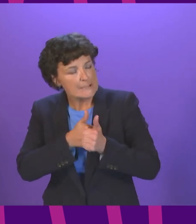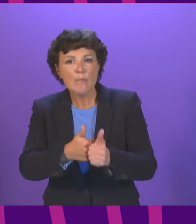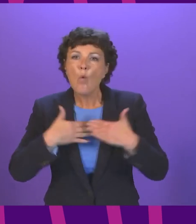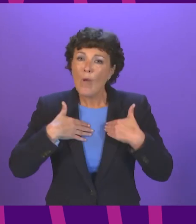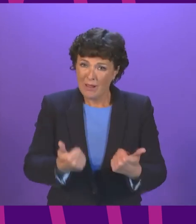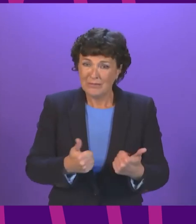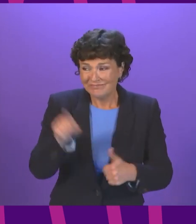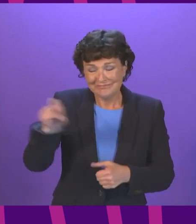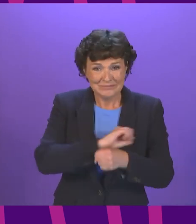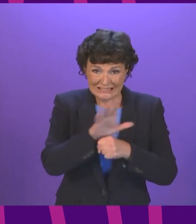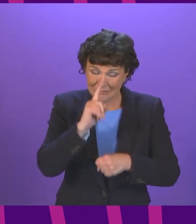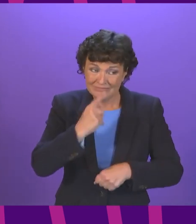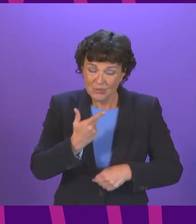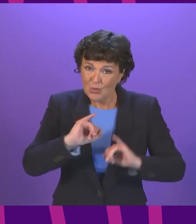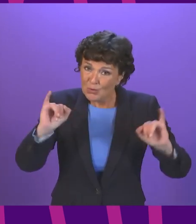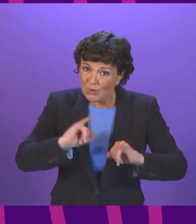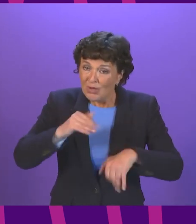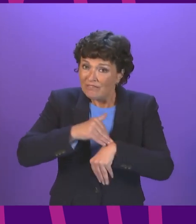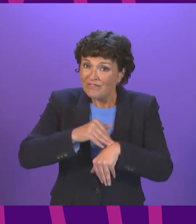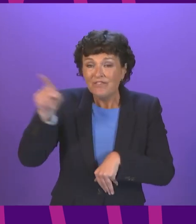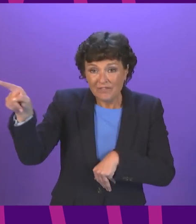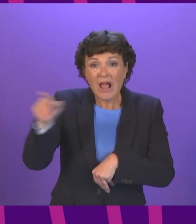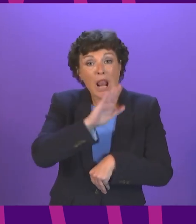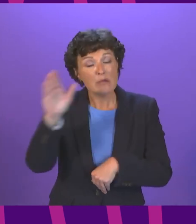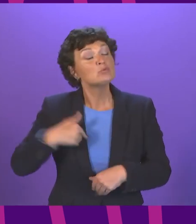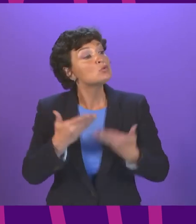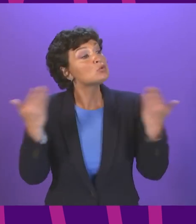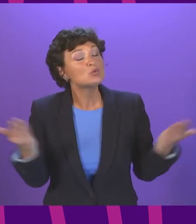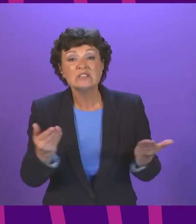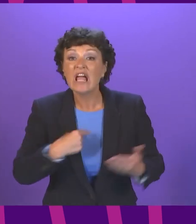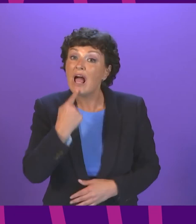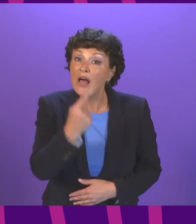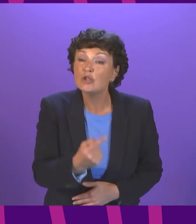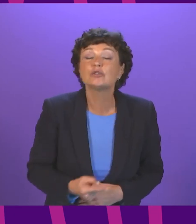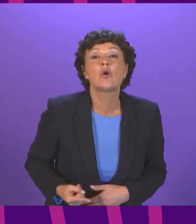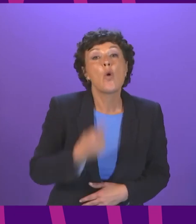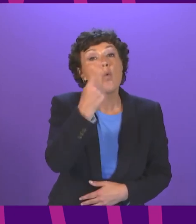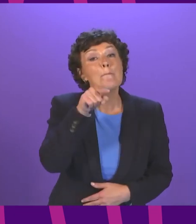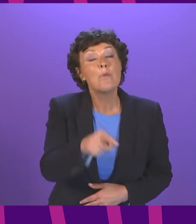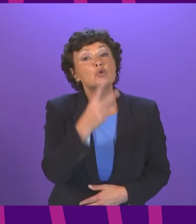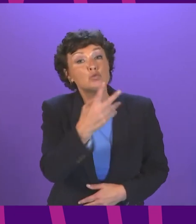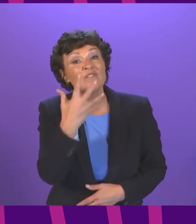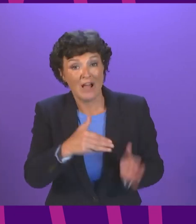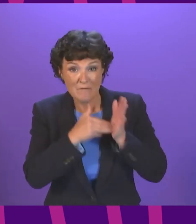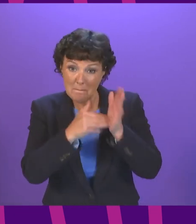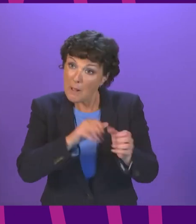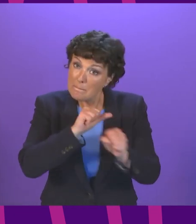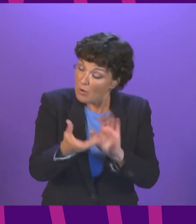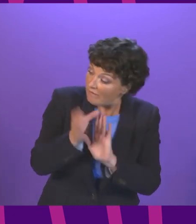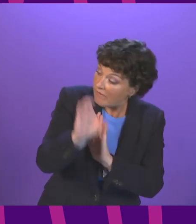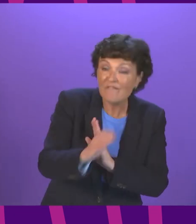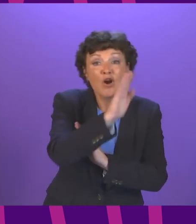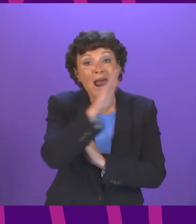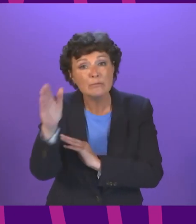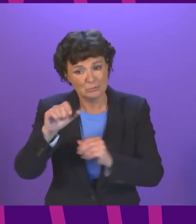hard and so to help, I am announcing today a fund of £1.25 million to help get and keep libraries open, particularly